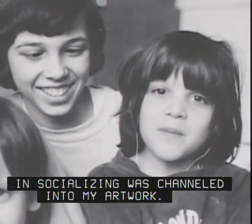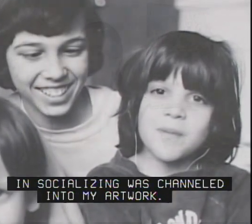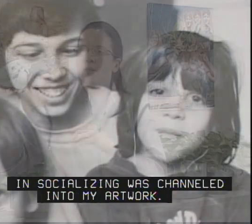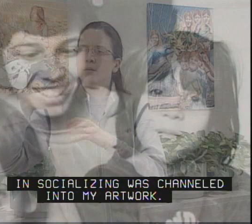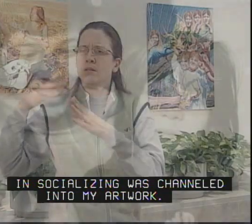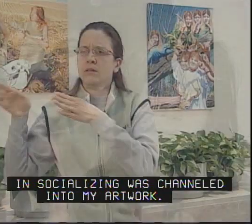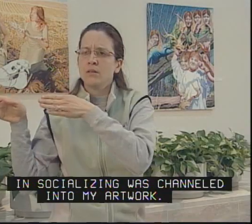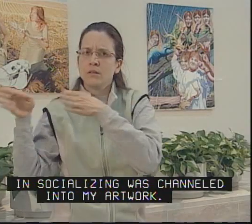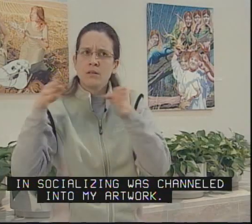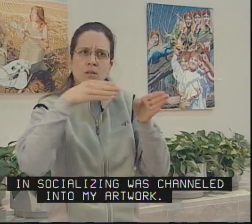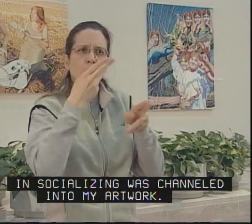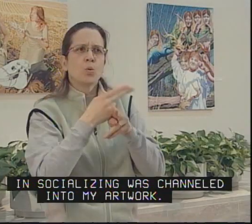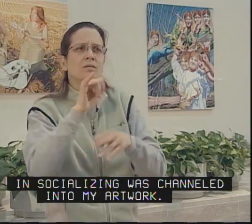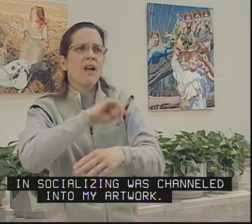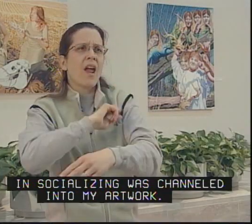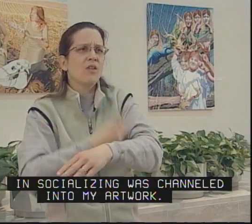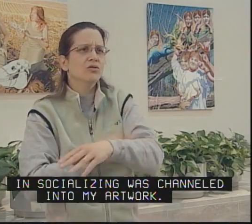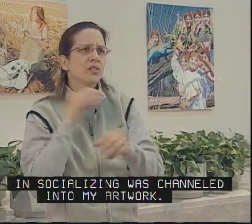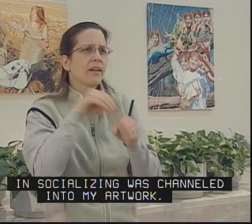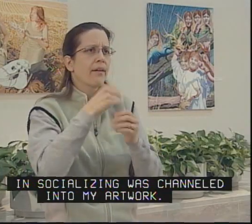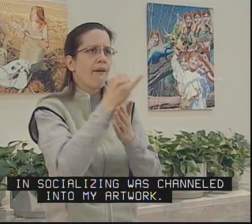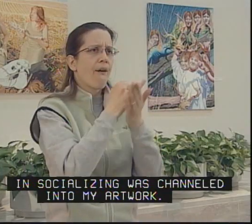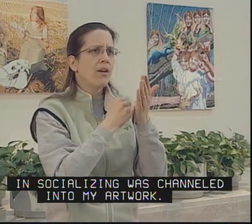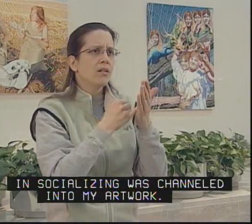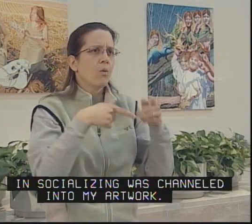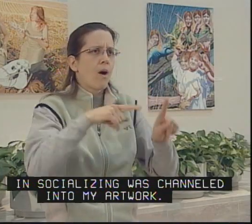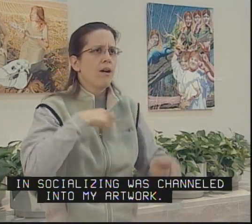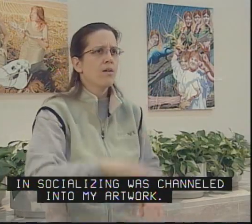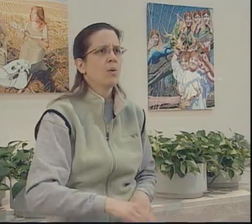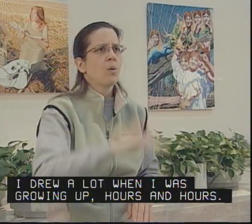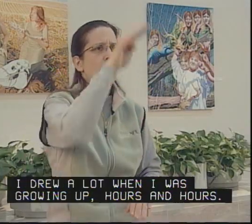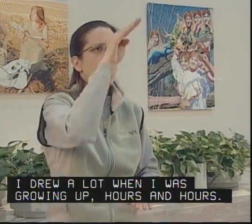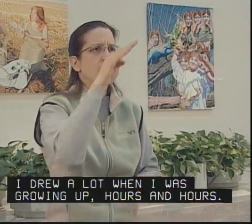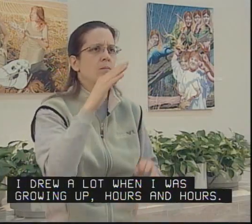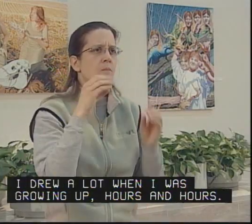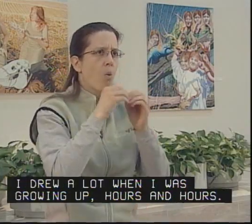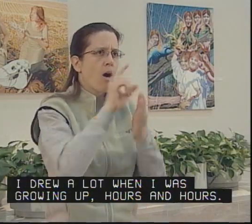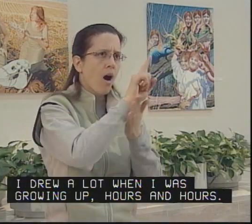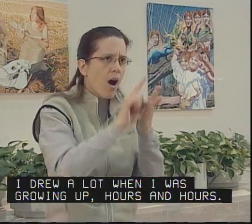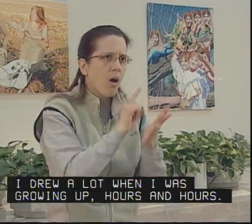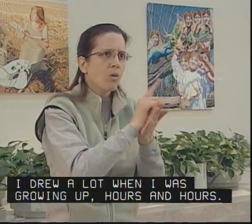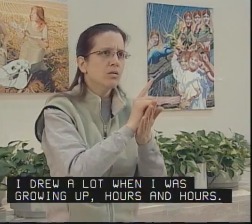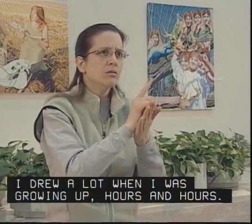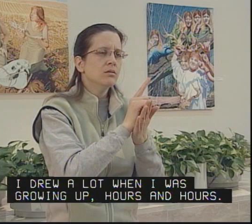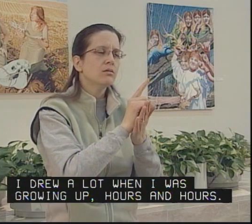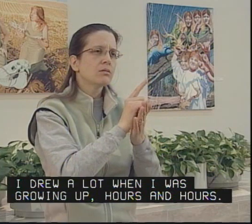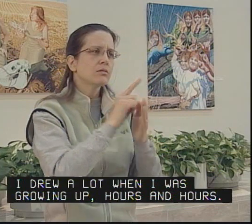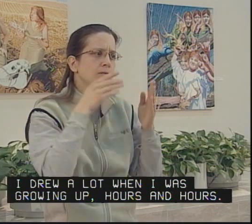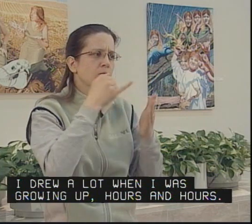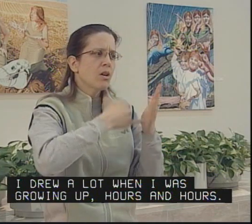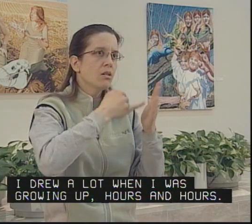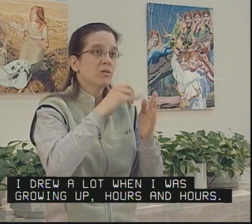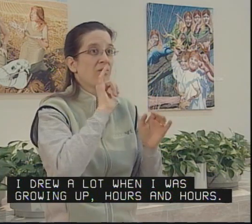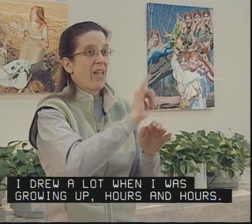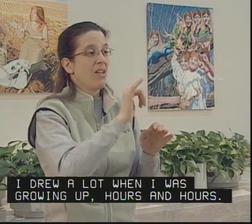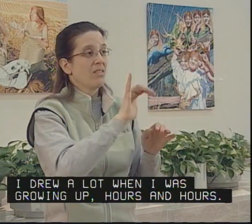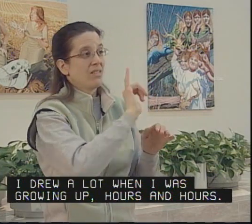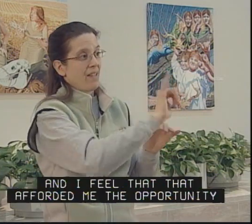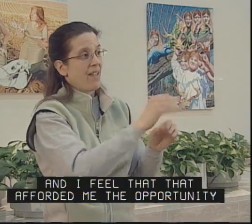in socializing was channeled into my artwork. I drew a lot when I was growing up, hours and hours. And I